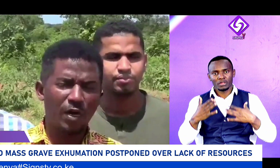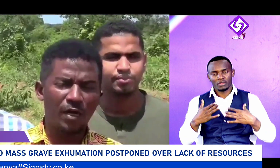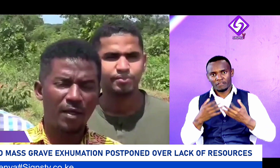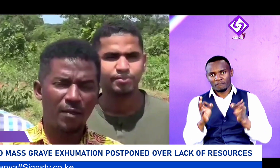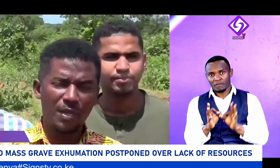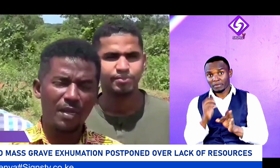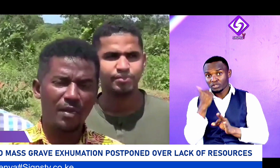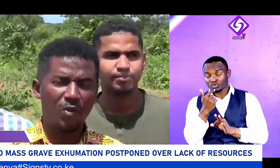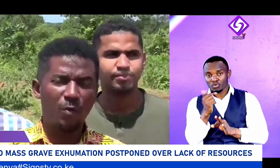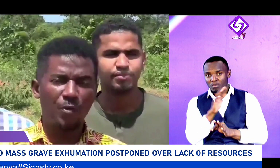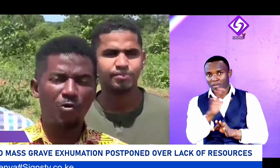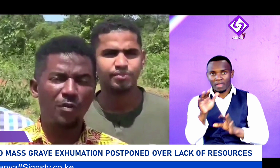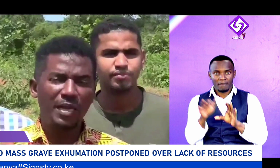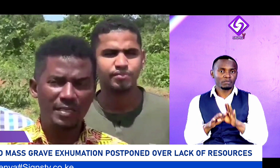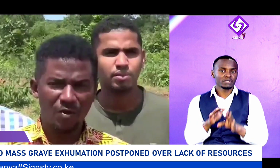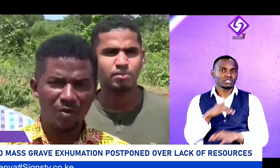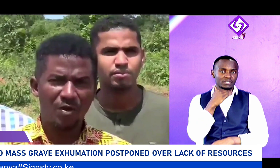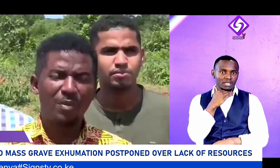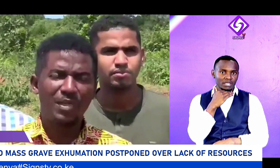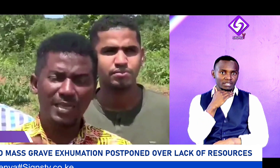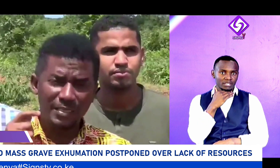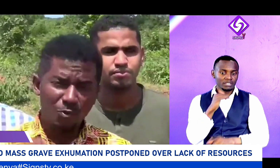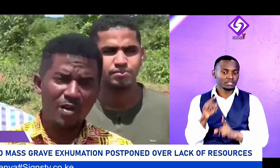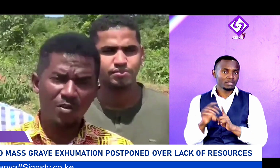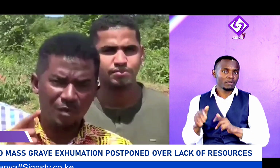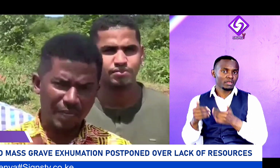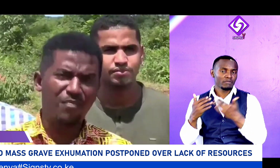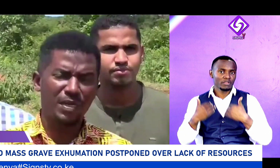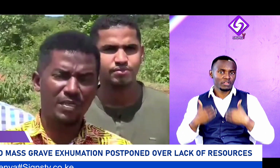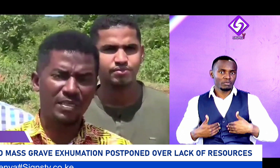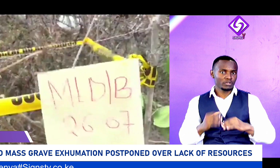kutoa mili na kupewa kwa familia zao, but that is the work of the government.